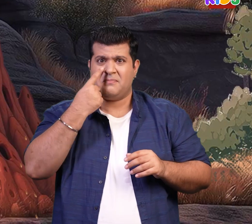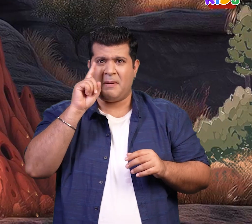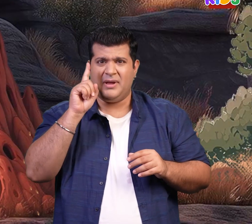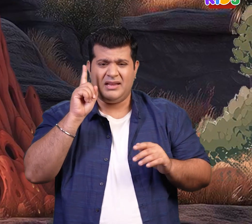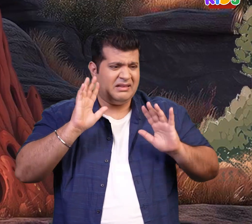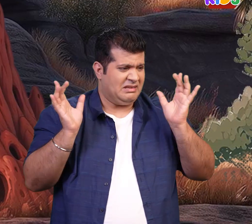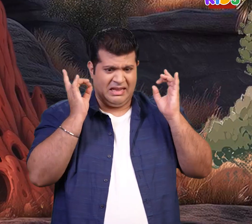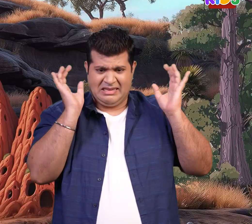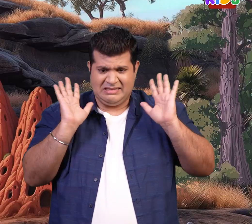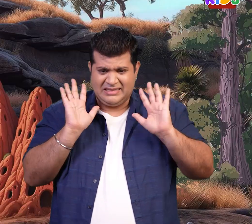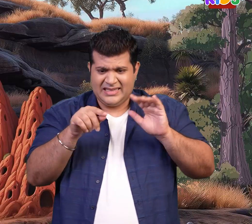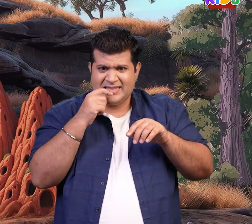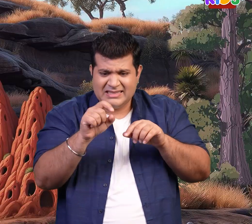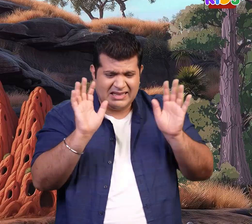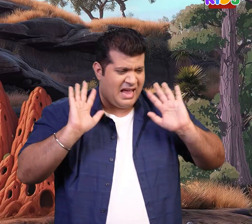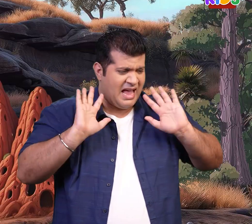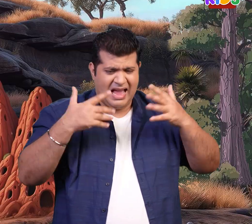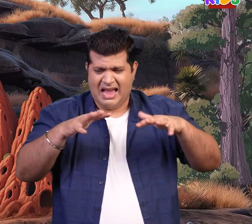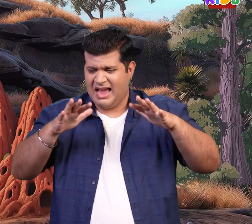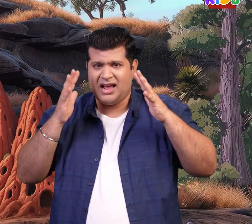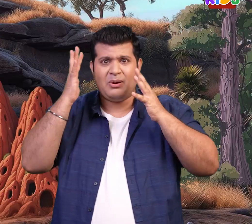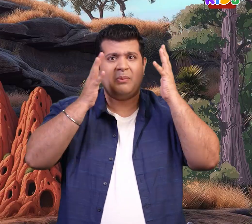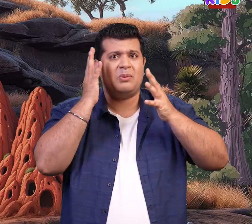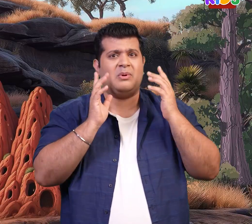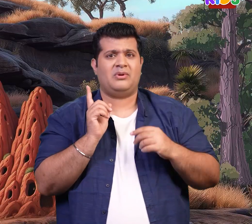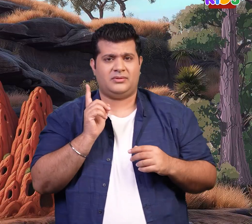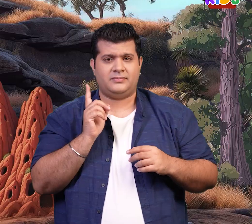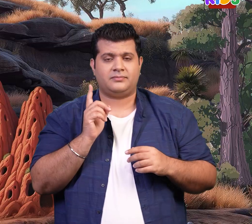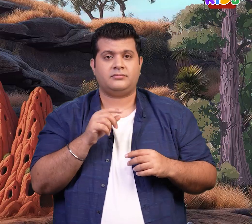My mother gets very worried when she sees them.